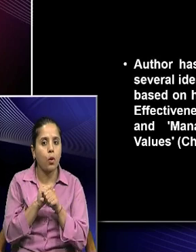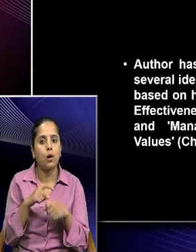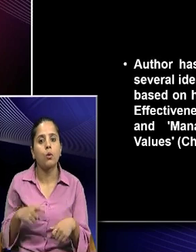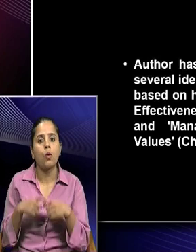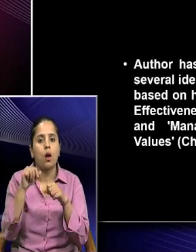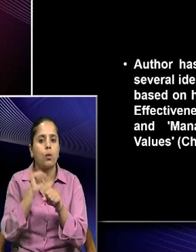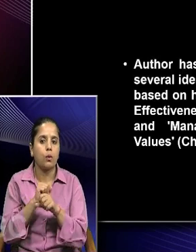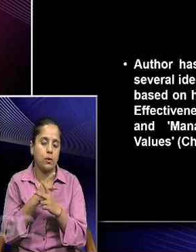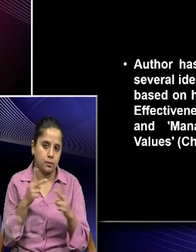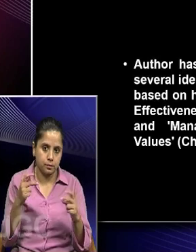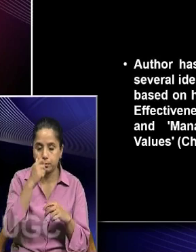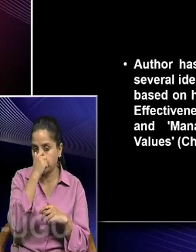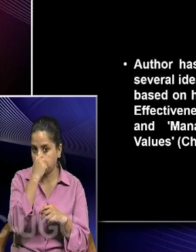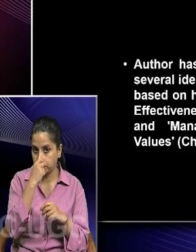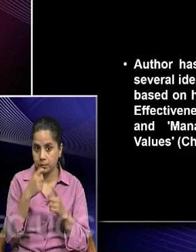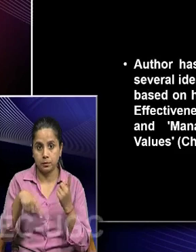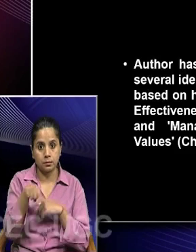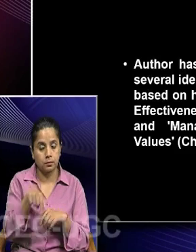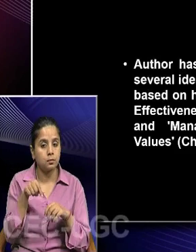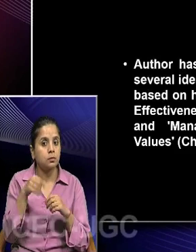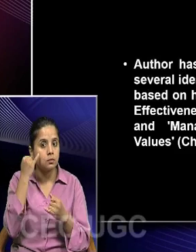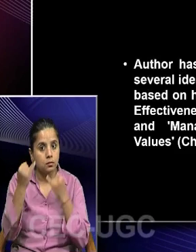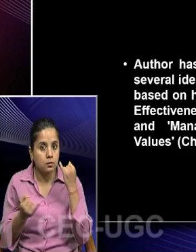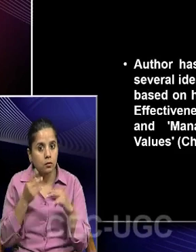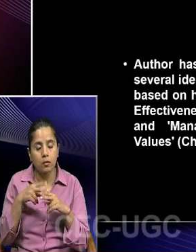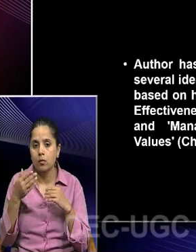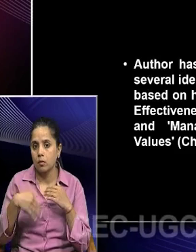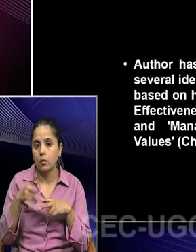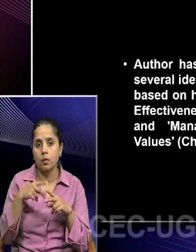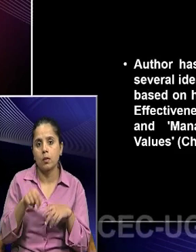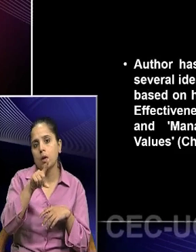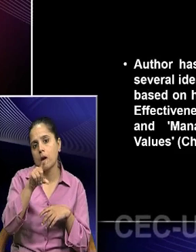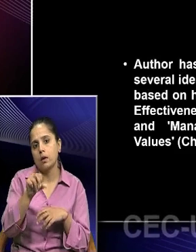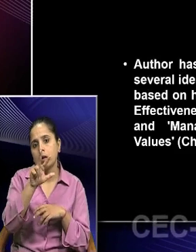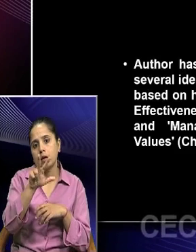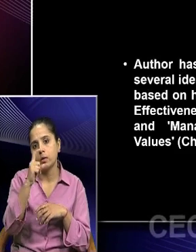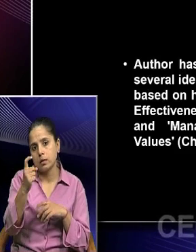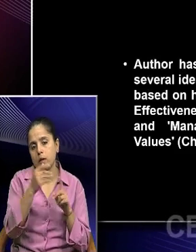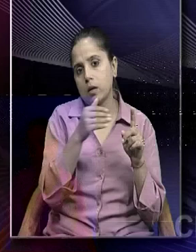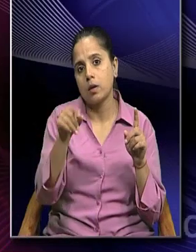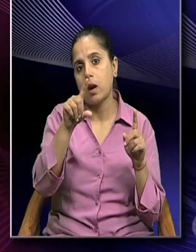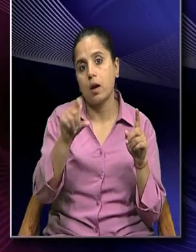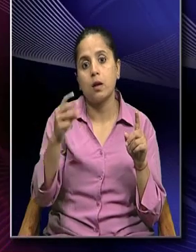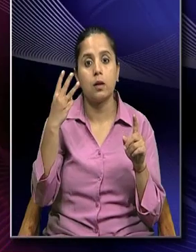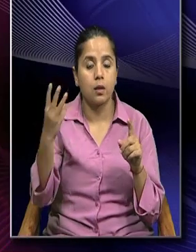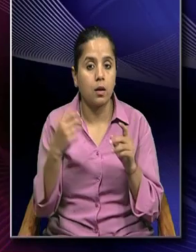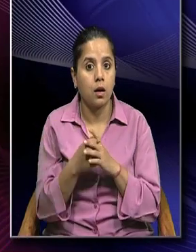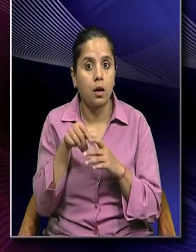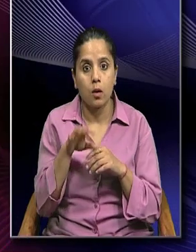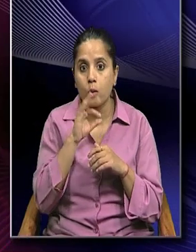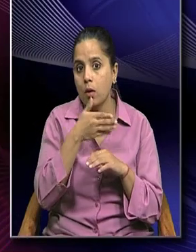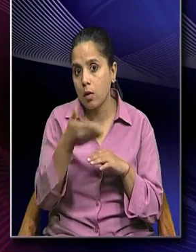life. And this research actually continued from 1987 to 1993 and eventually